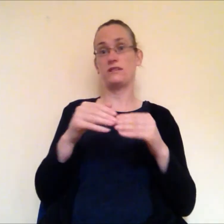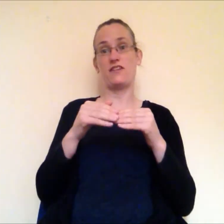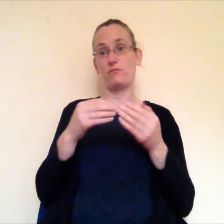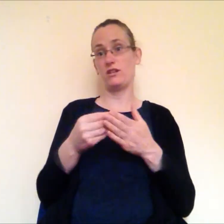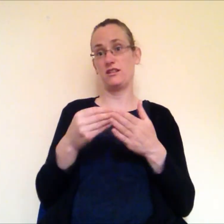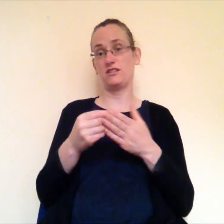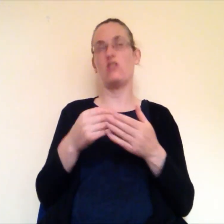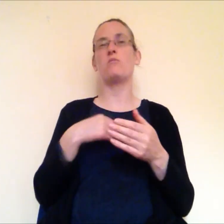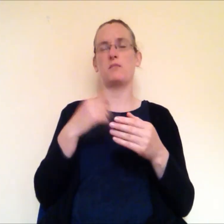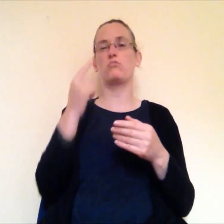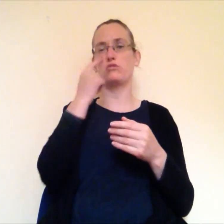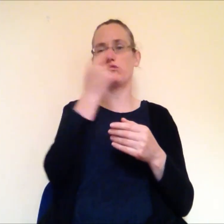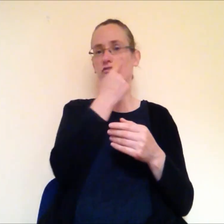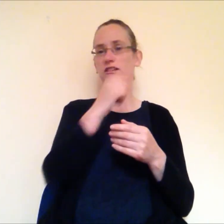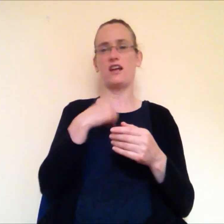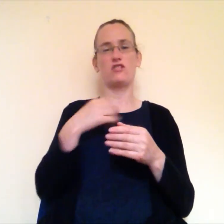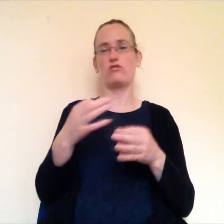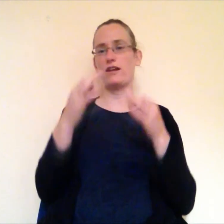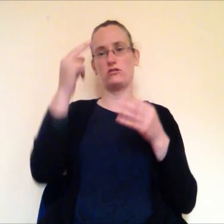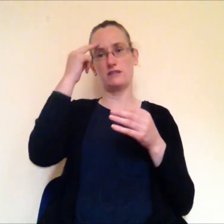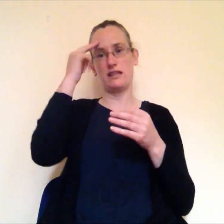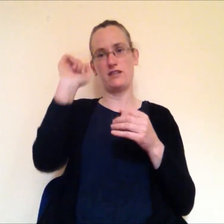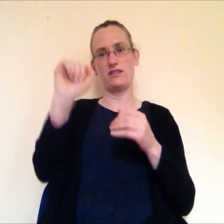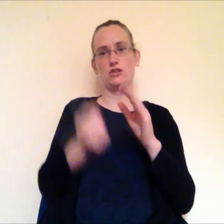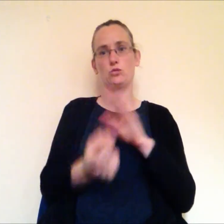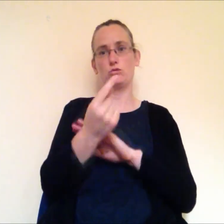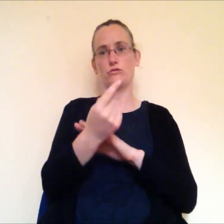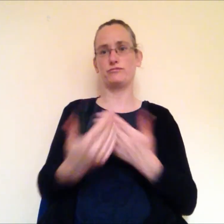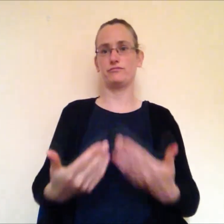great understanding there of the issues. Okay. All right. Listen,